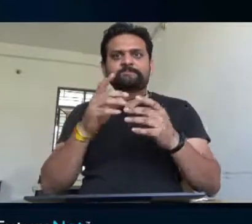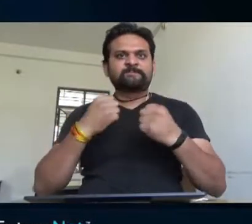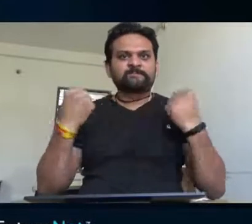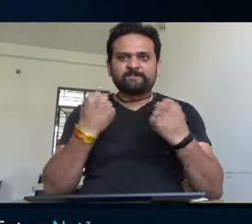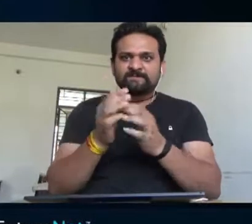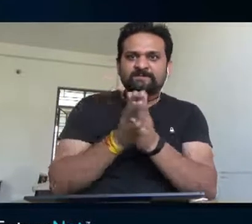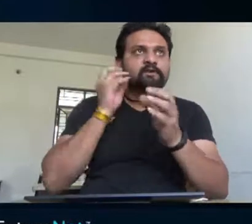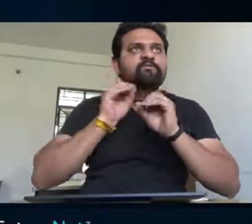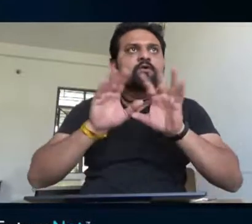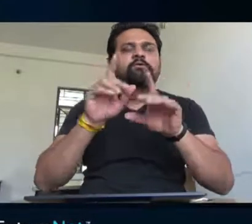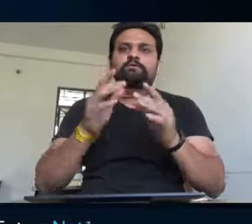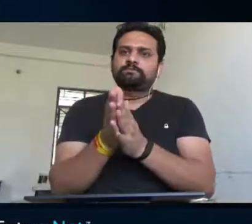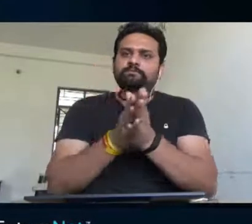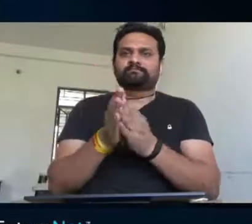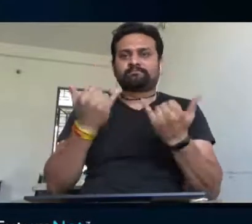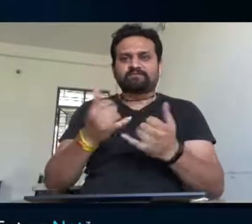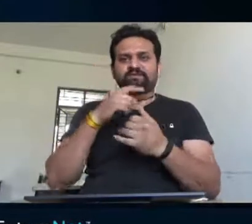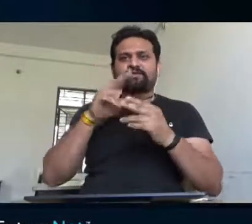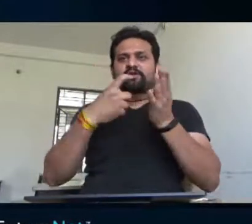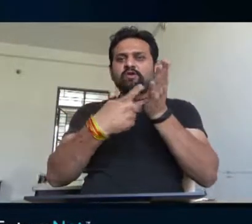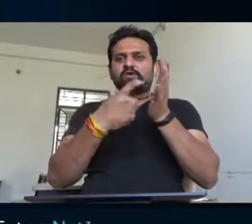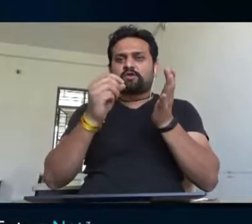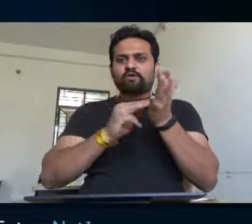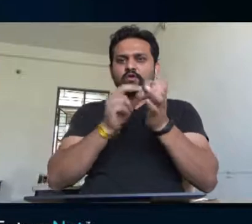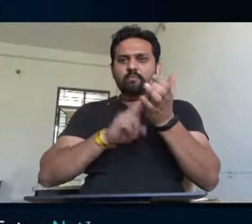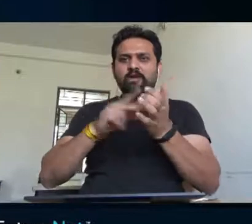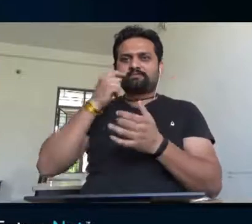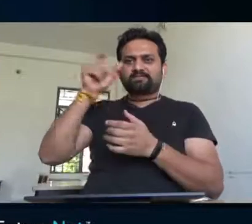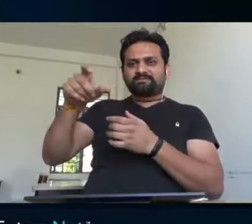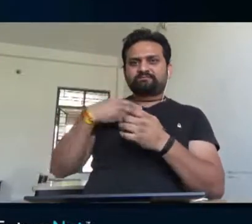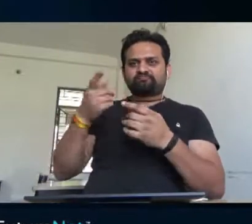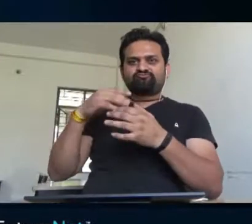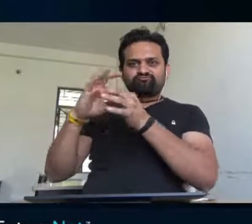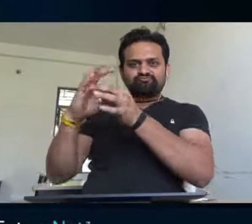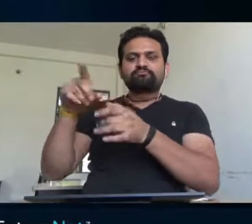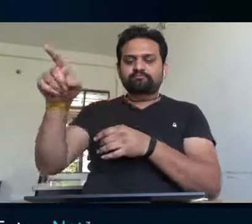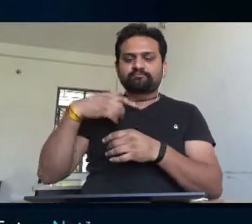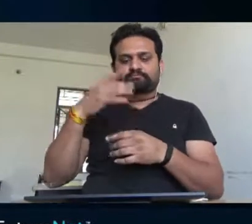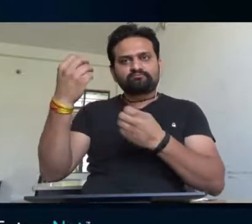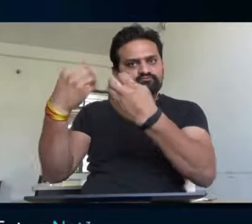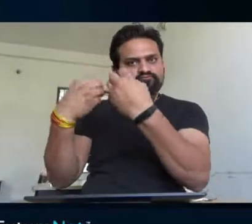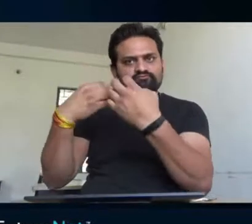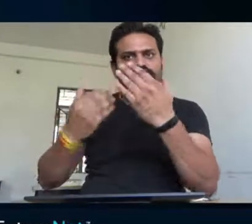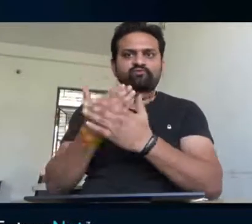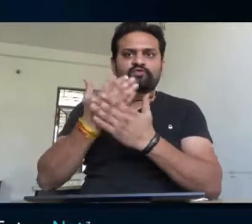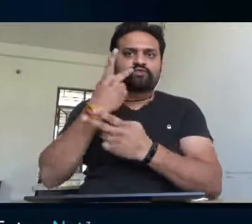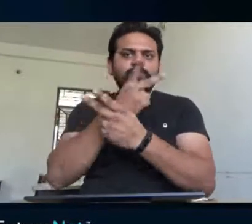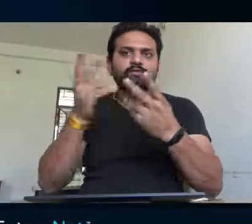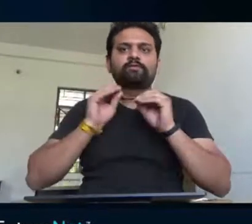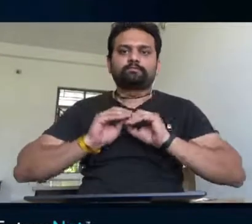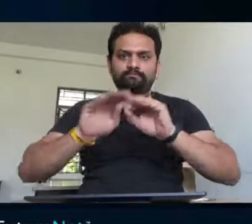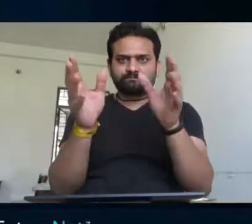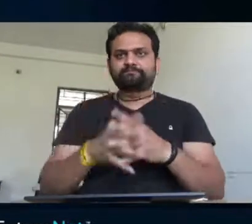information. And I called with Roman today, and we spoke about it, that we want to make more updates for you